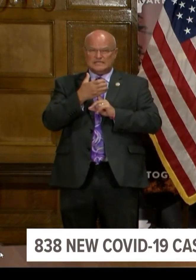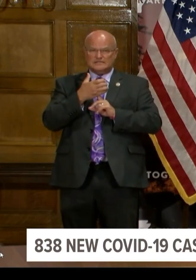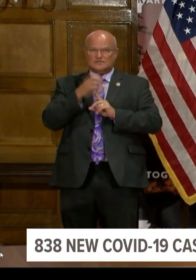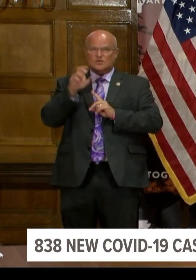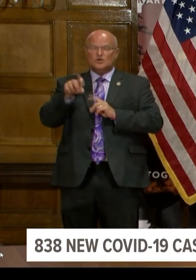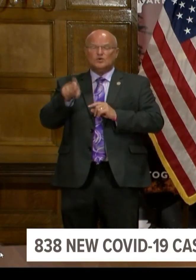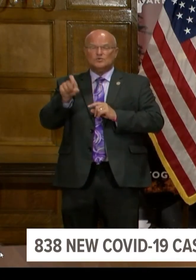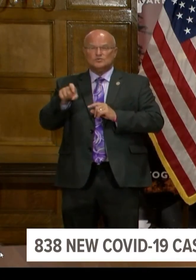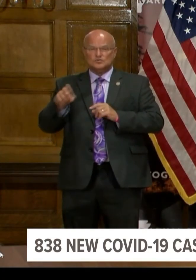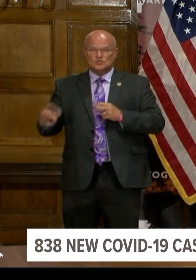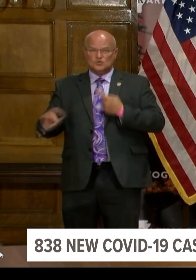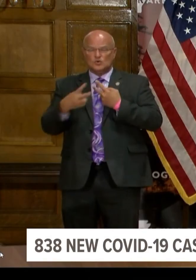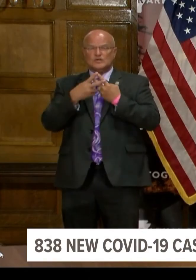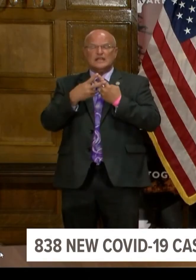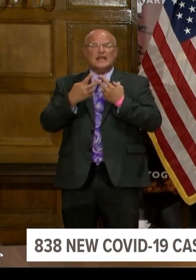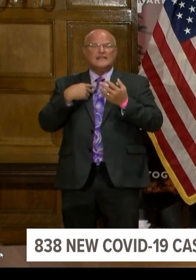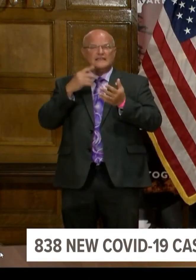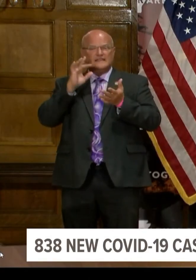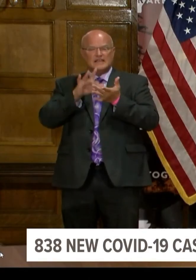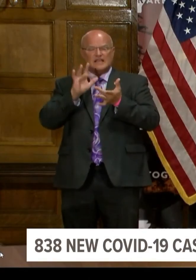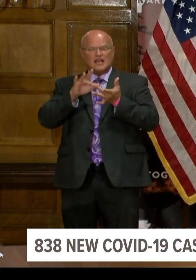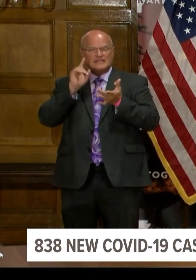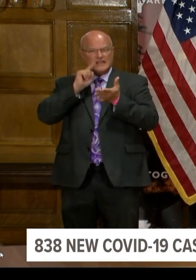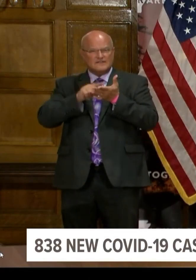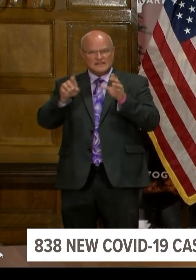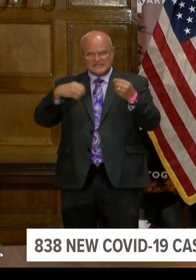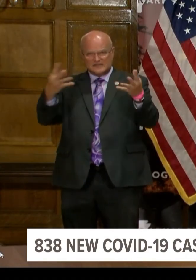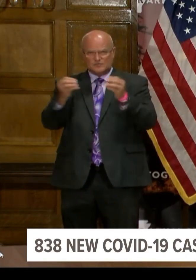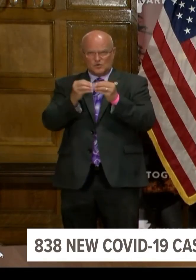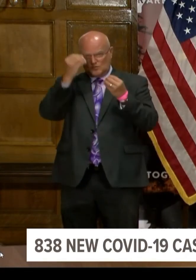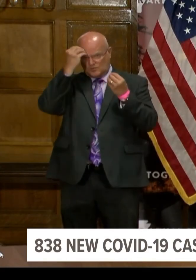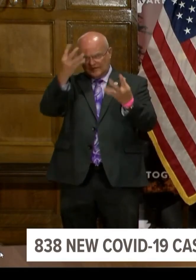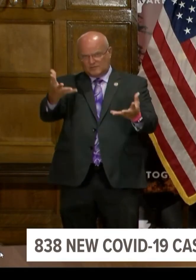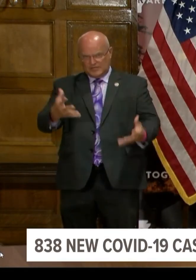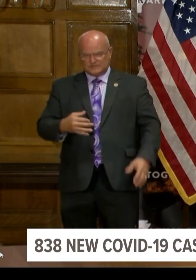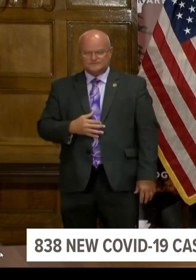quarantine, and then the contact investigator will give further recommendations.